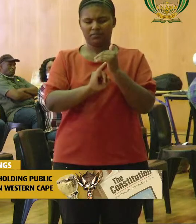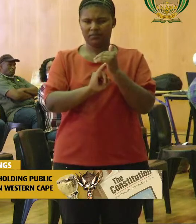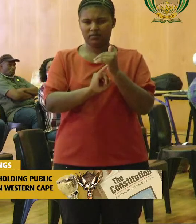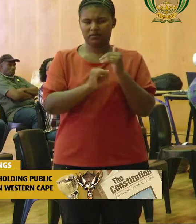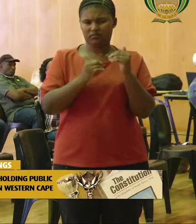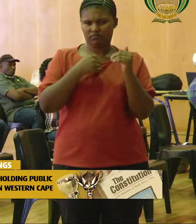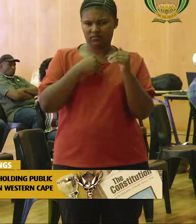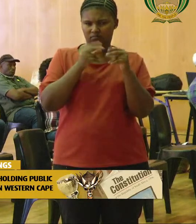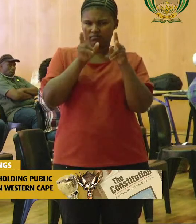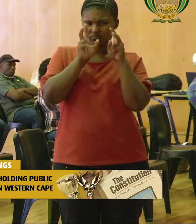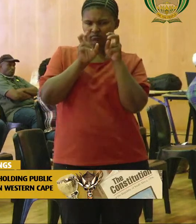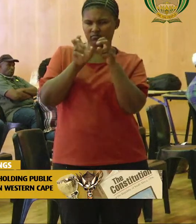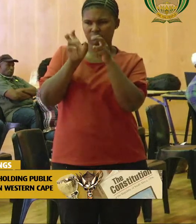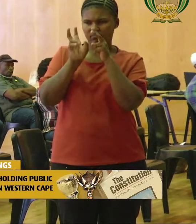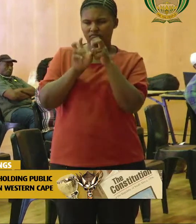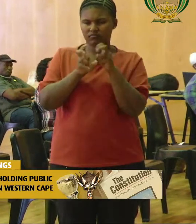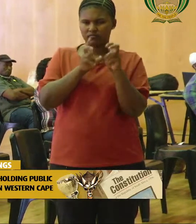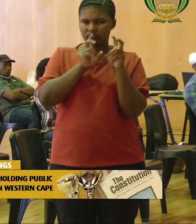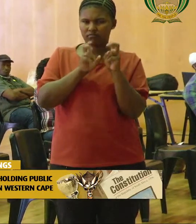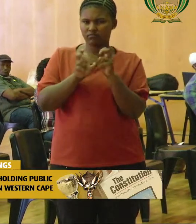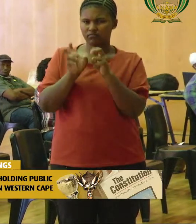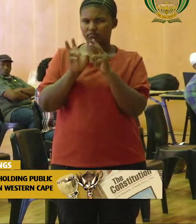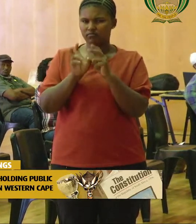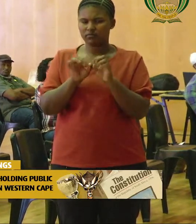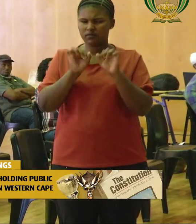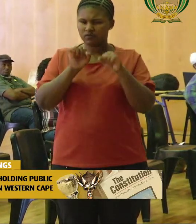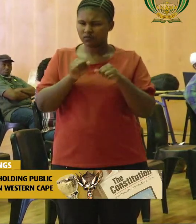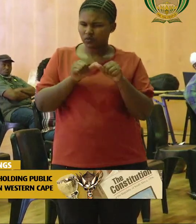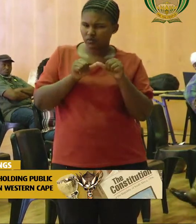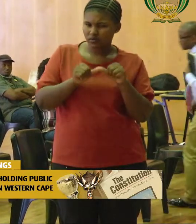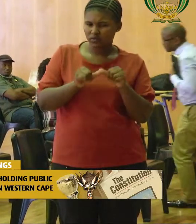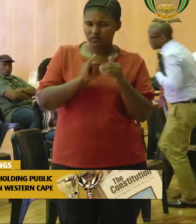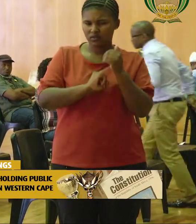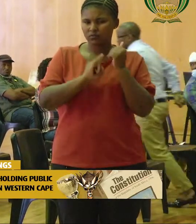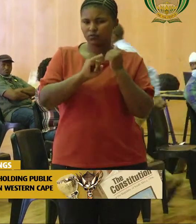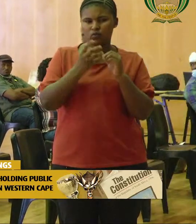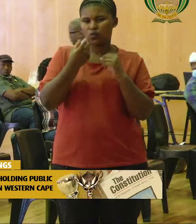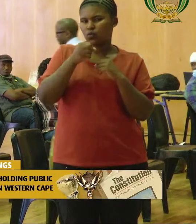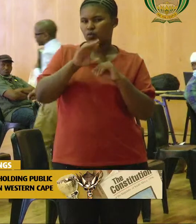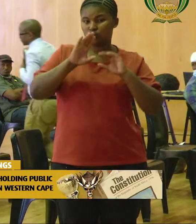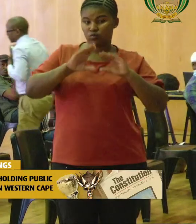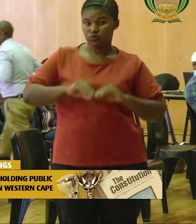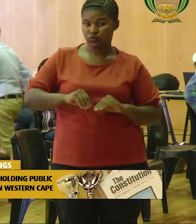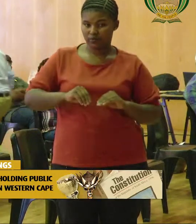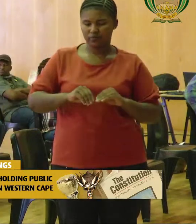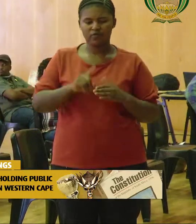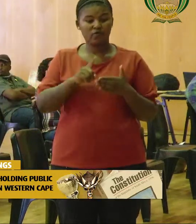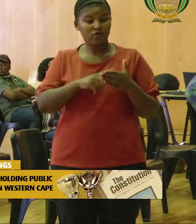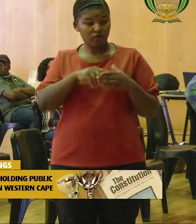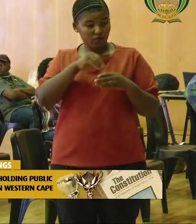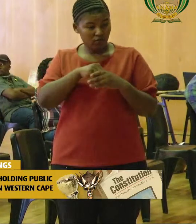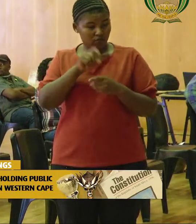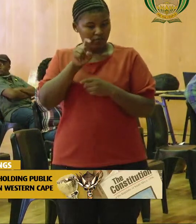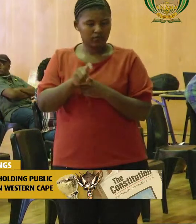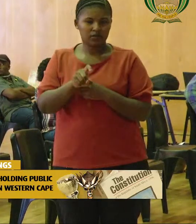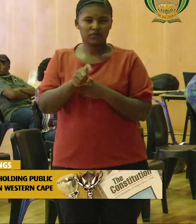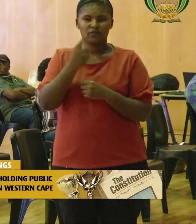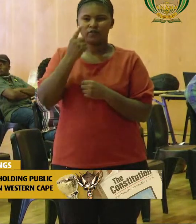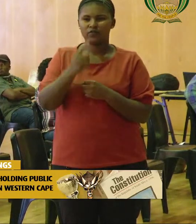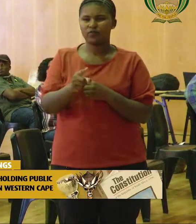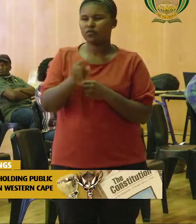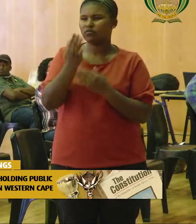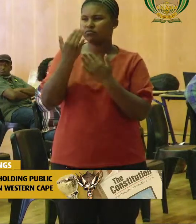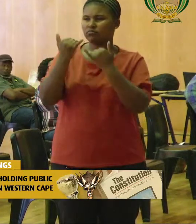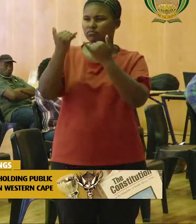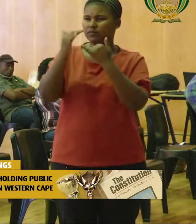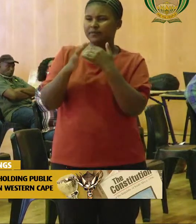independence, whether should they continue to be voted for. And I'm kind